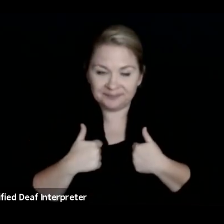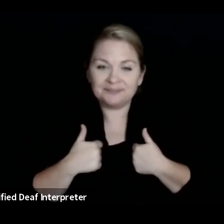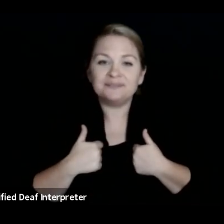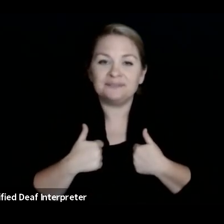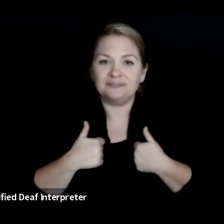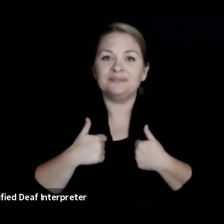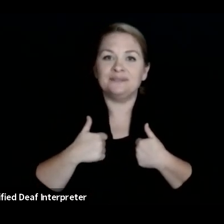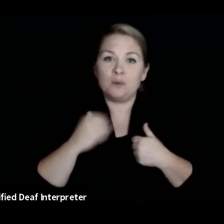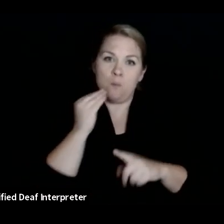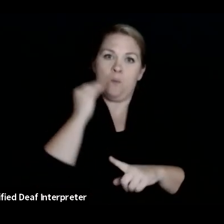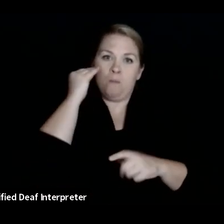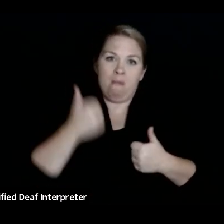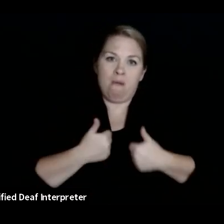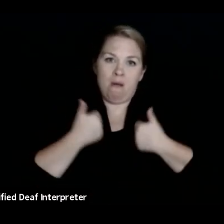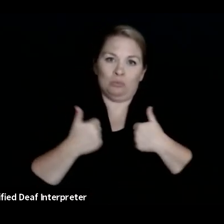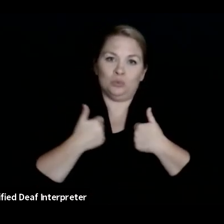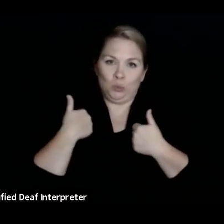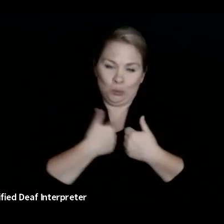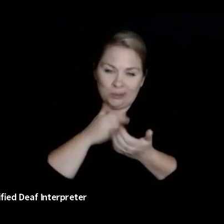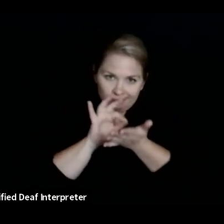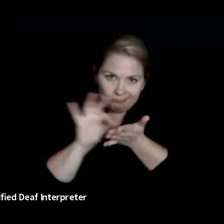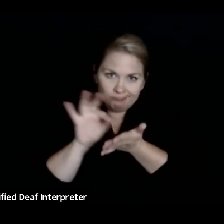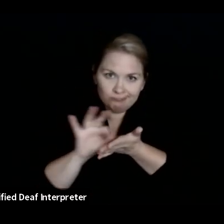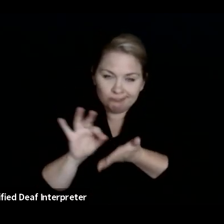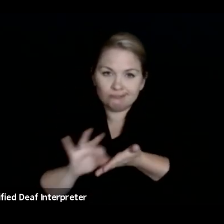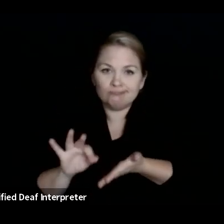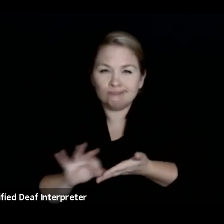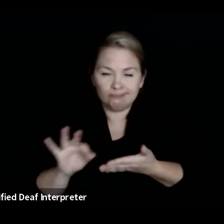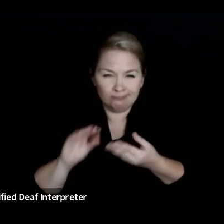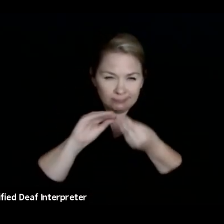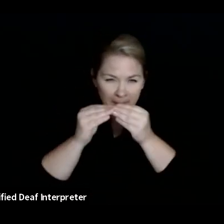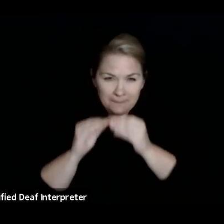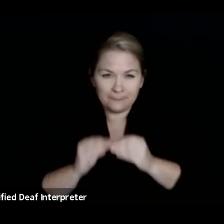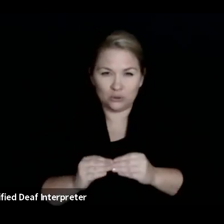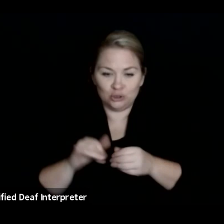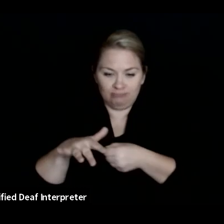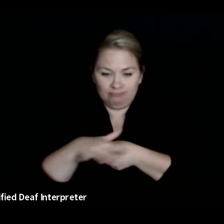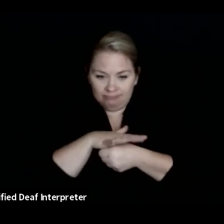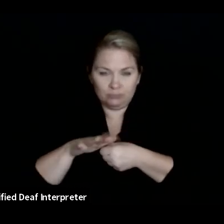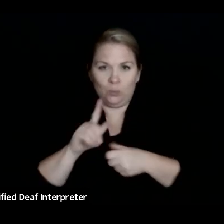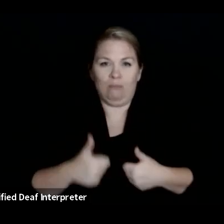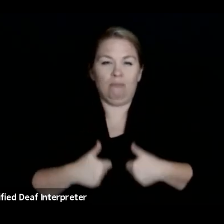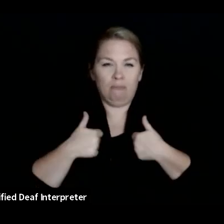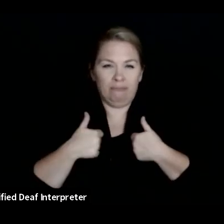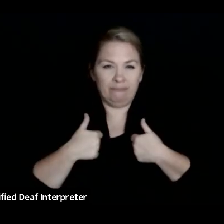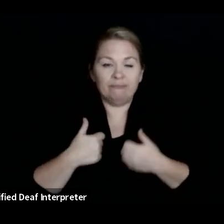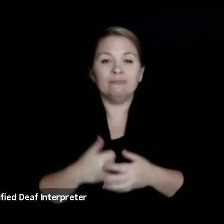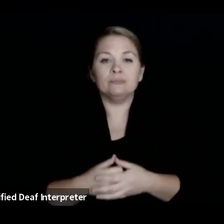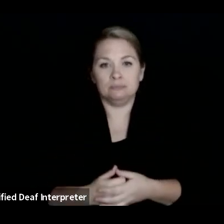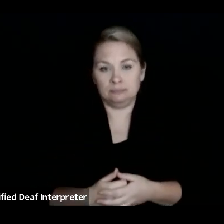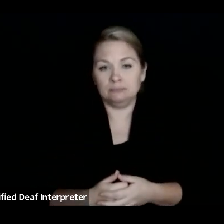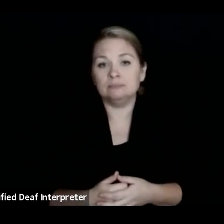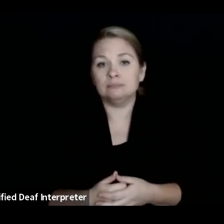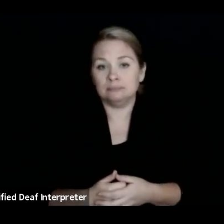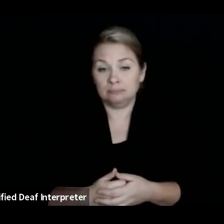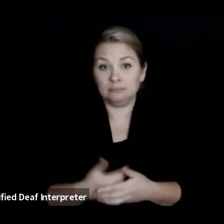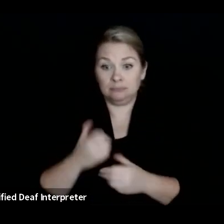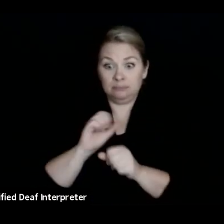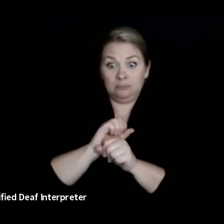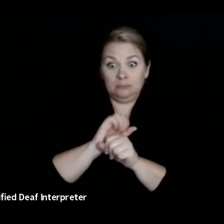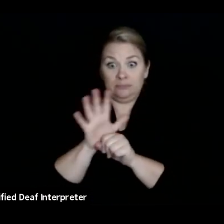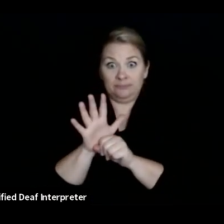who acquired COVID lived in that county. So it's not, we're not looking at where someone may